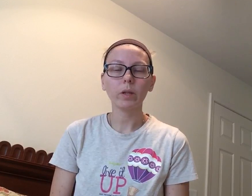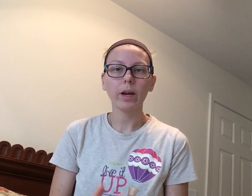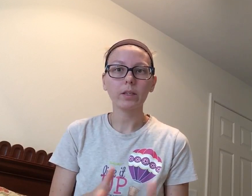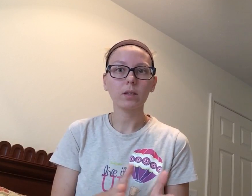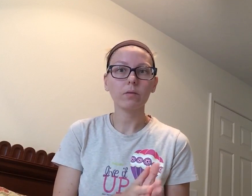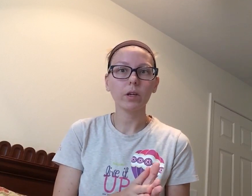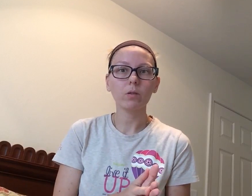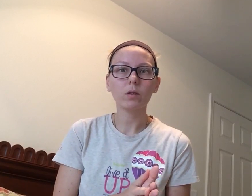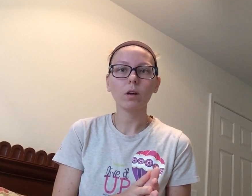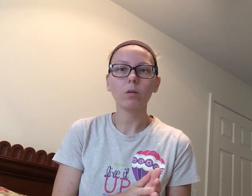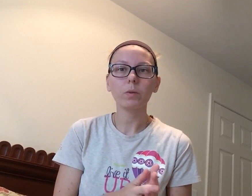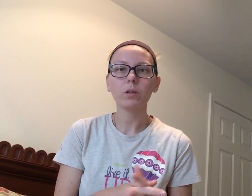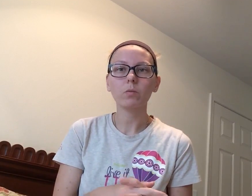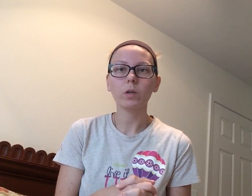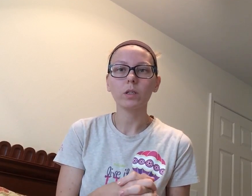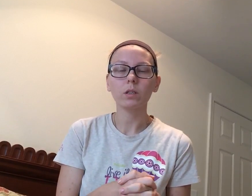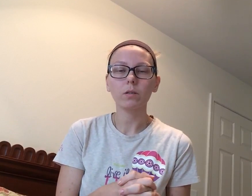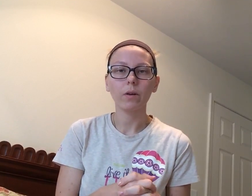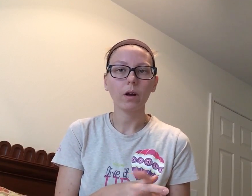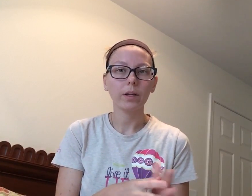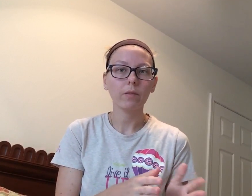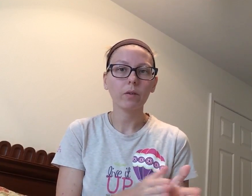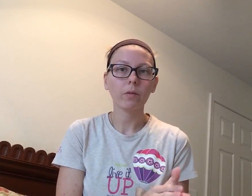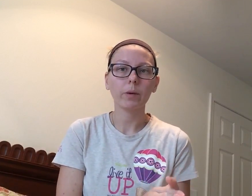to access the videos. I hope this was enough